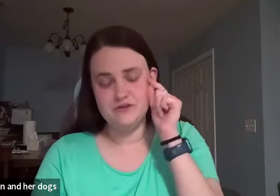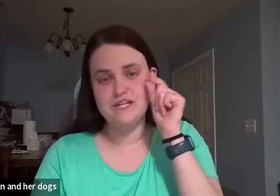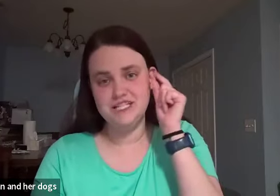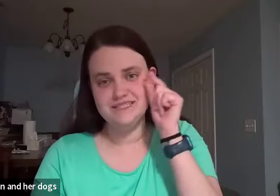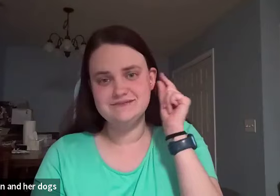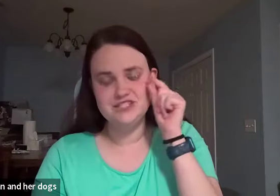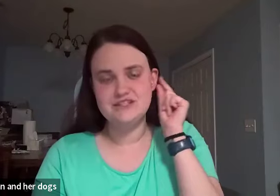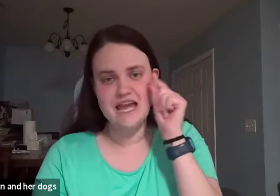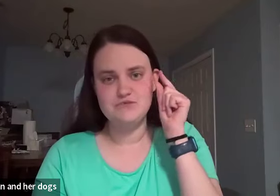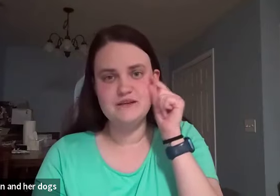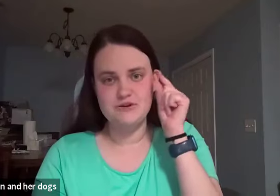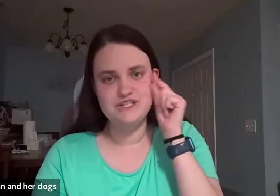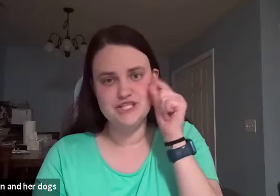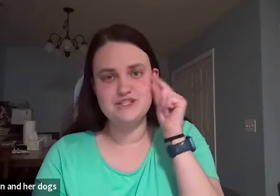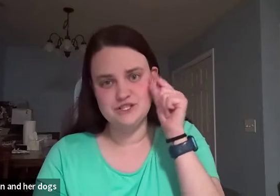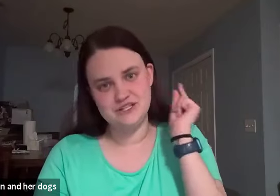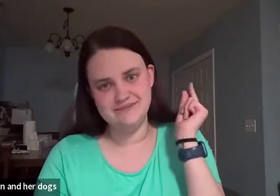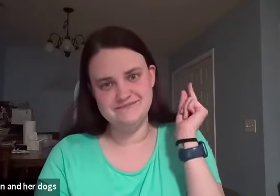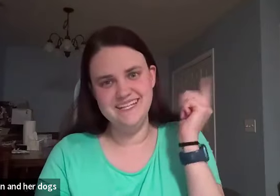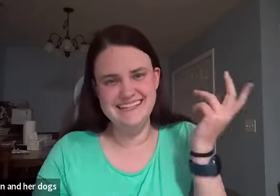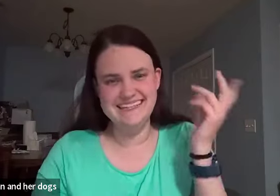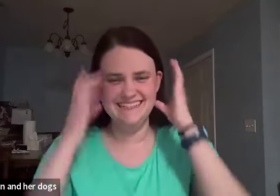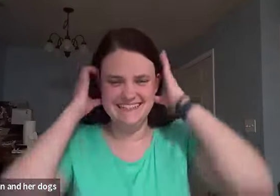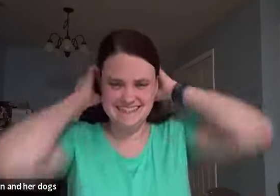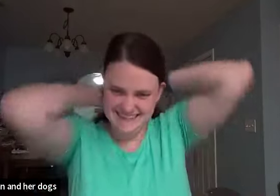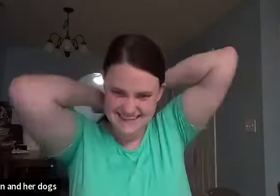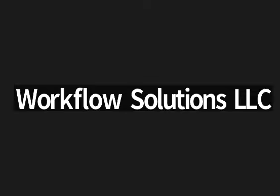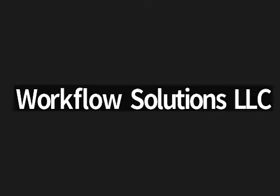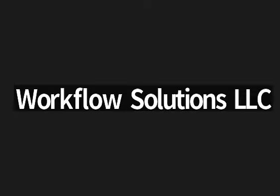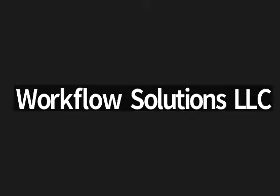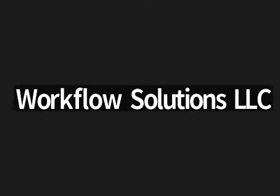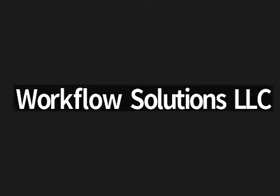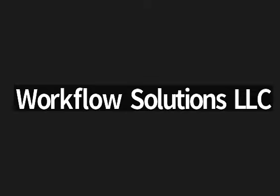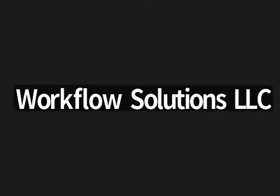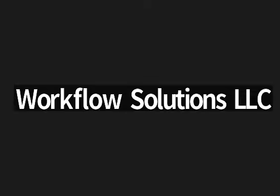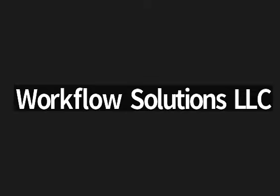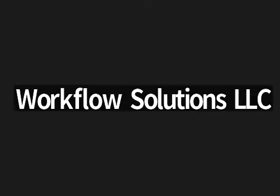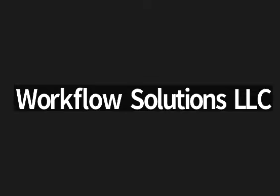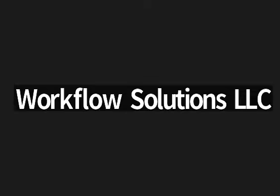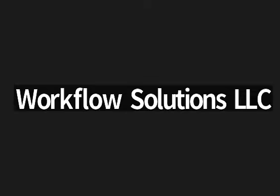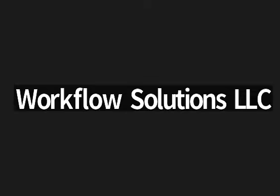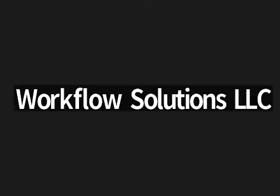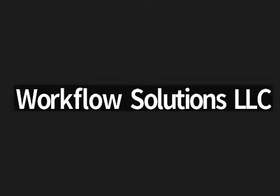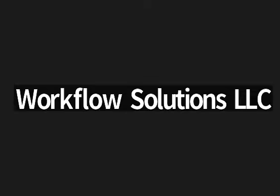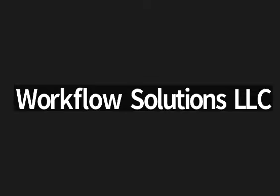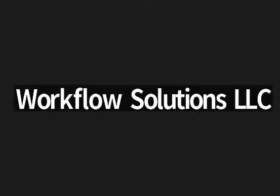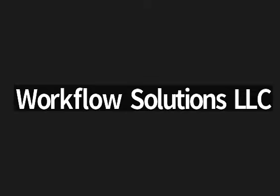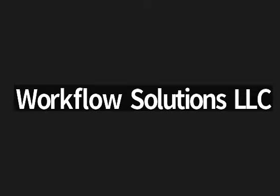like red cheeks. Jillian has really rosy cheeks, so it's Jillian. I can tell you, like me and my girls, and we all have